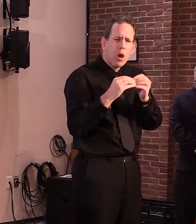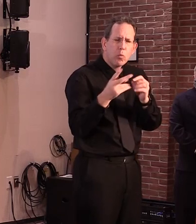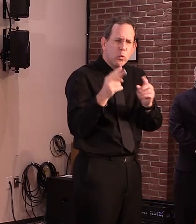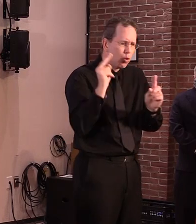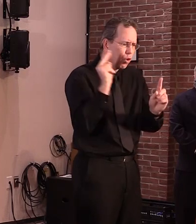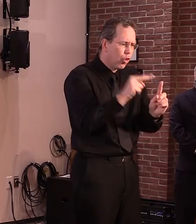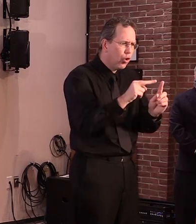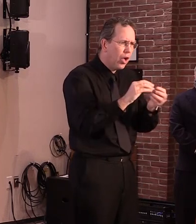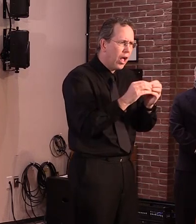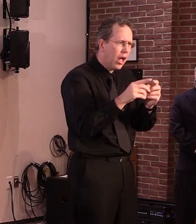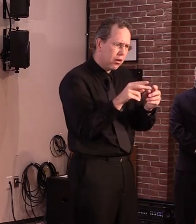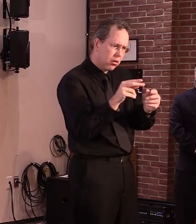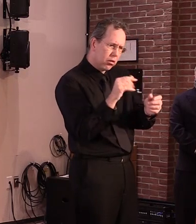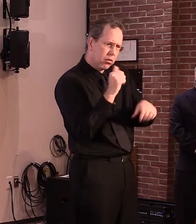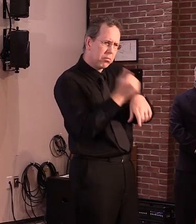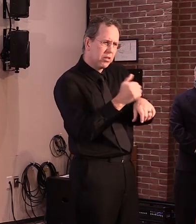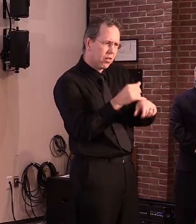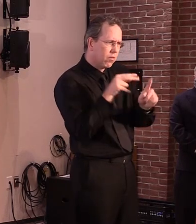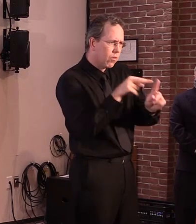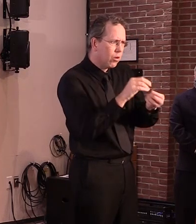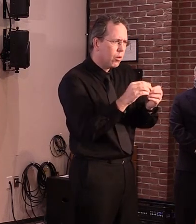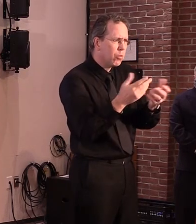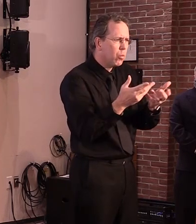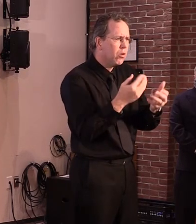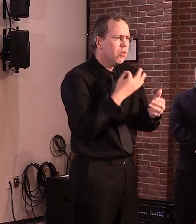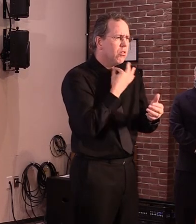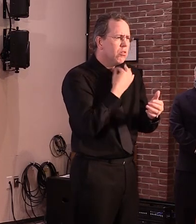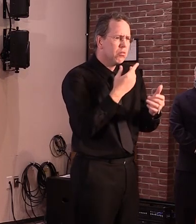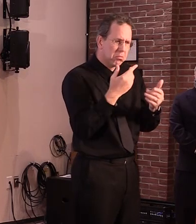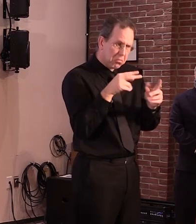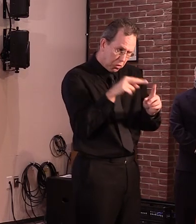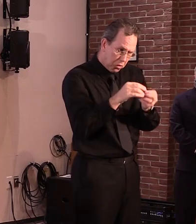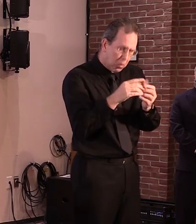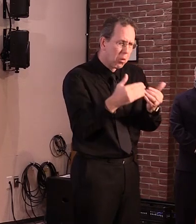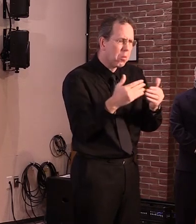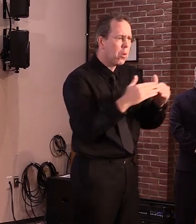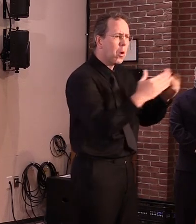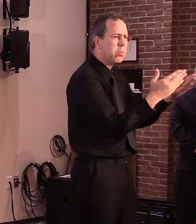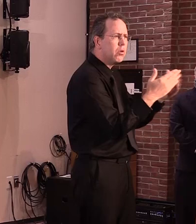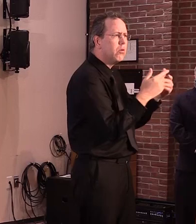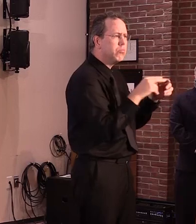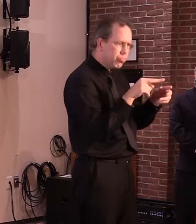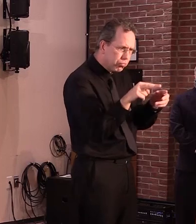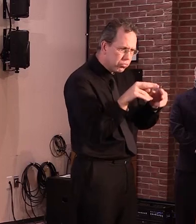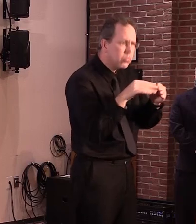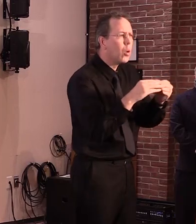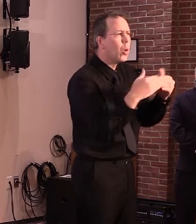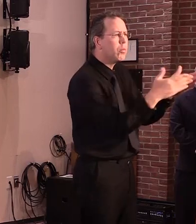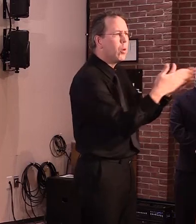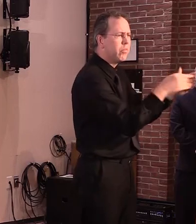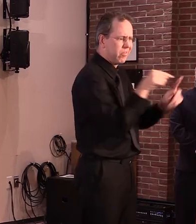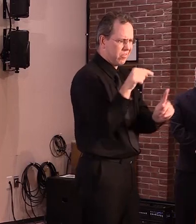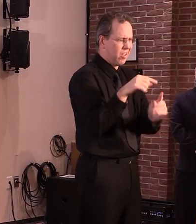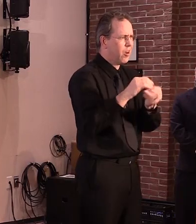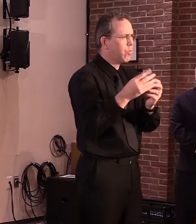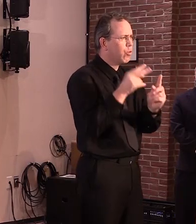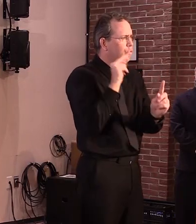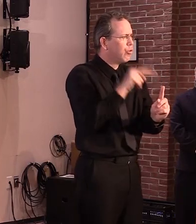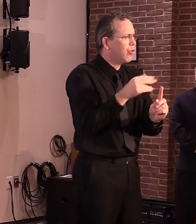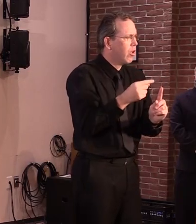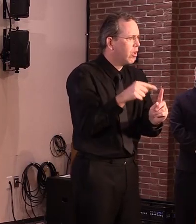opening faster? And is it just a really conservative approach that you're taking to